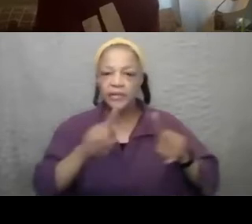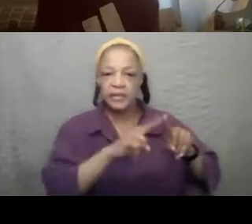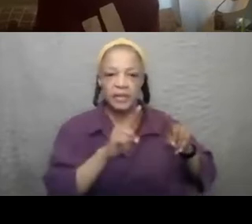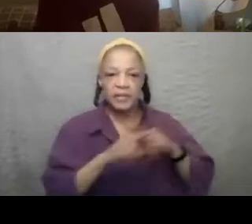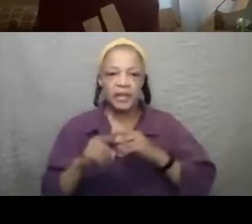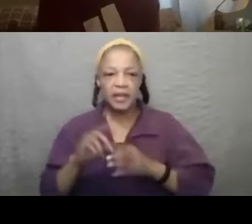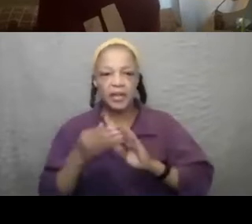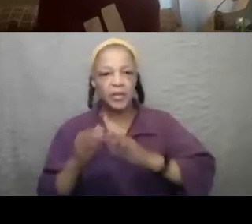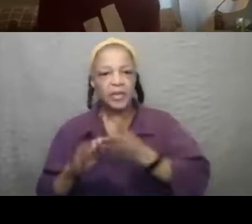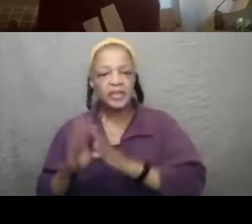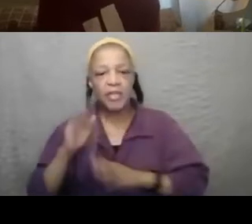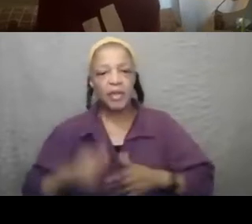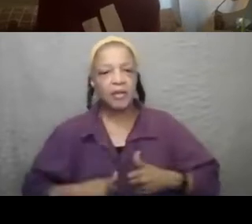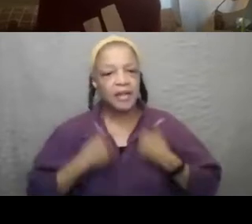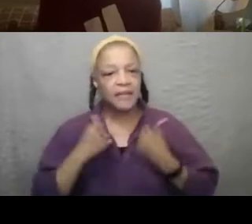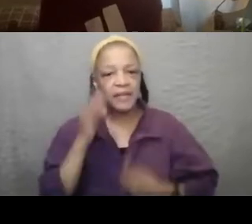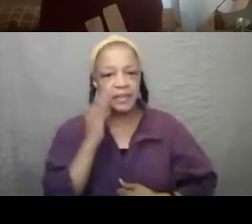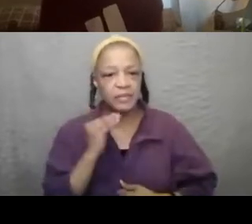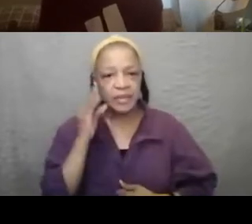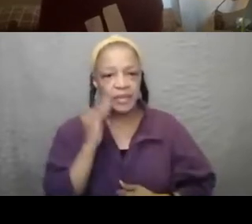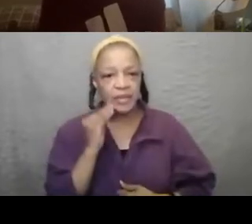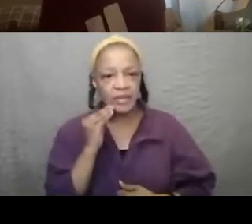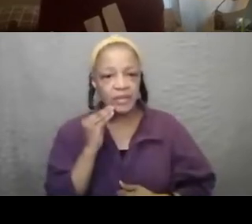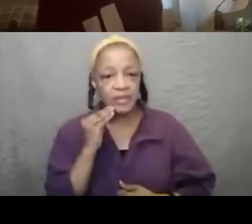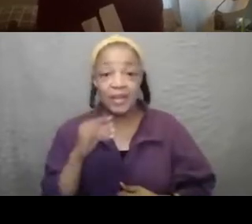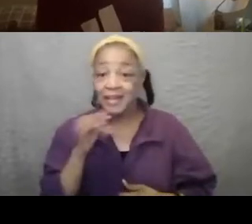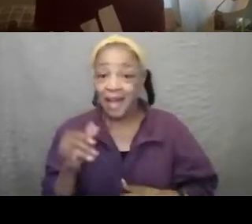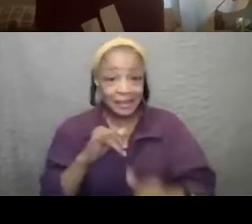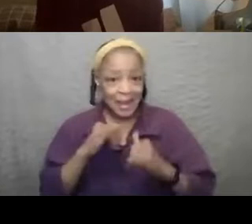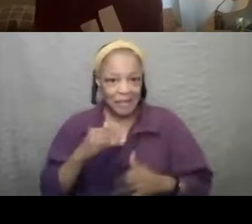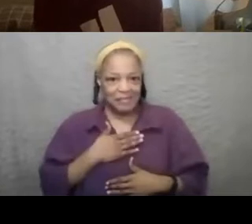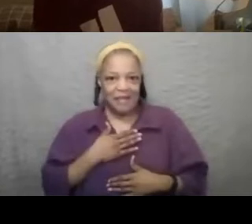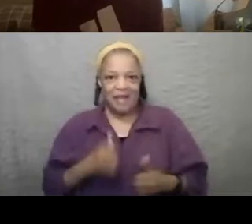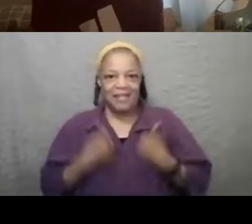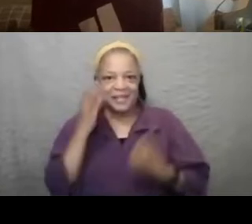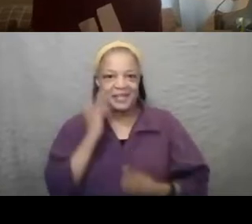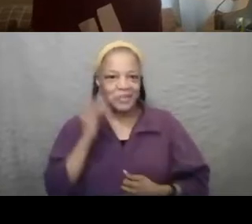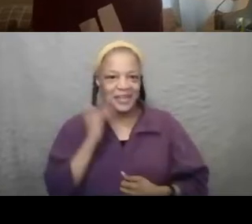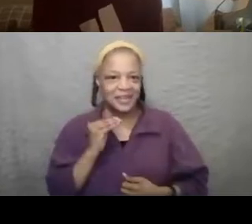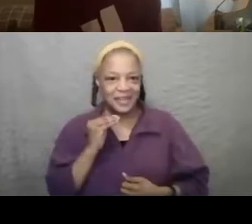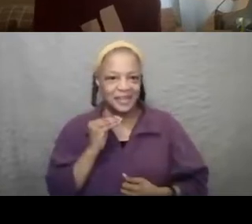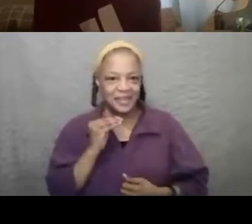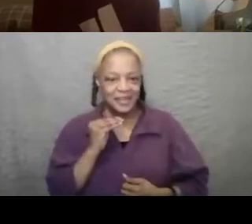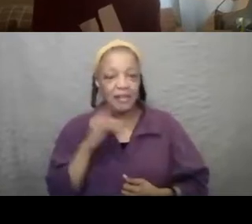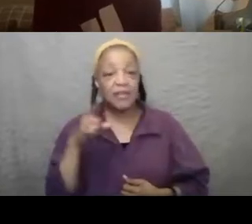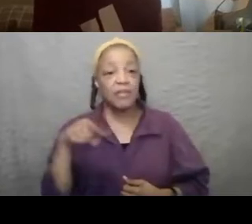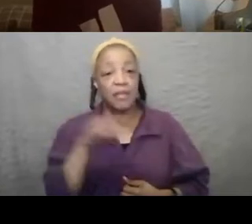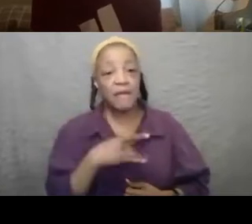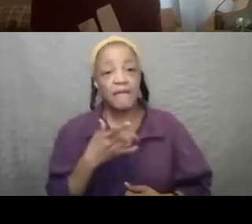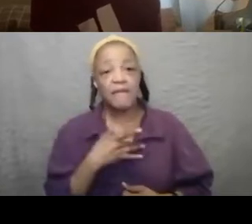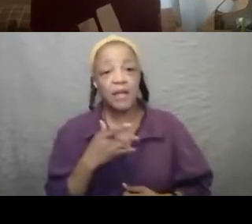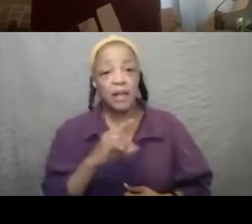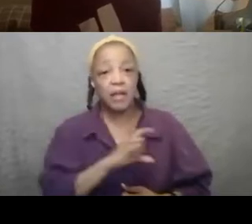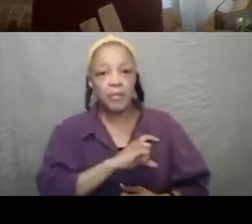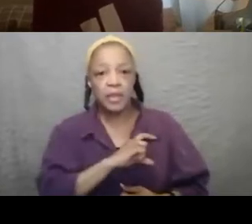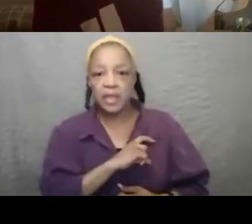lived experiences were not my lived experiences, and how they felt that, you know, the police would never do